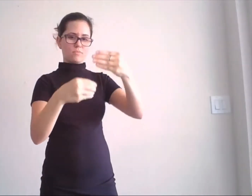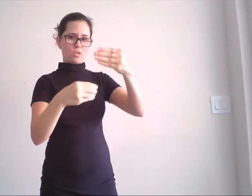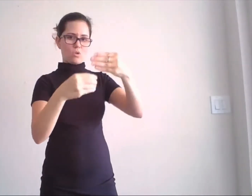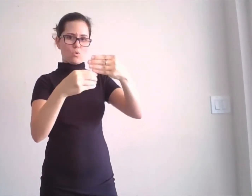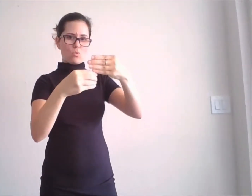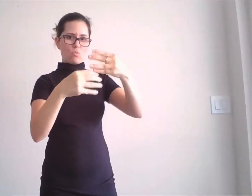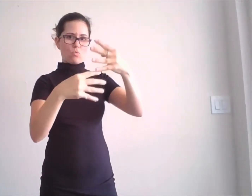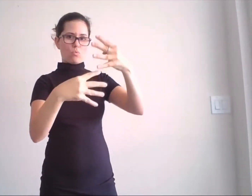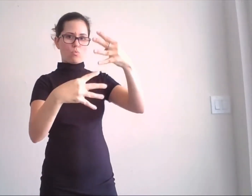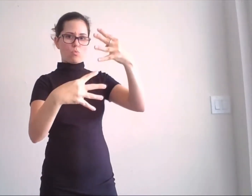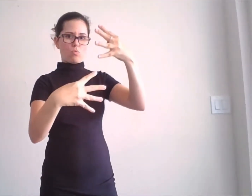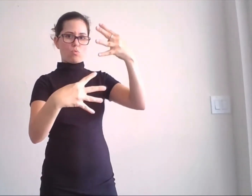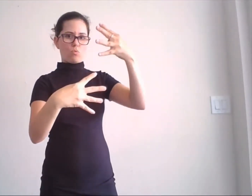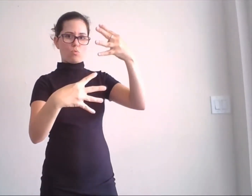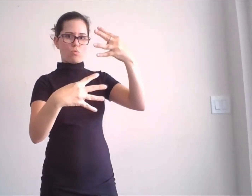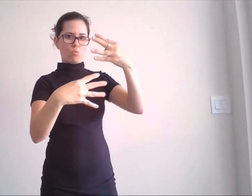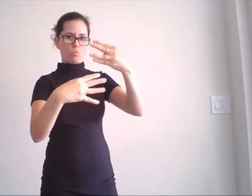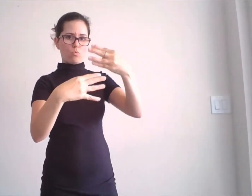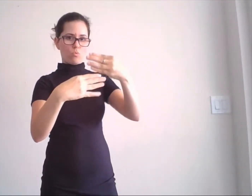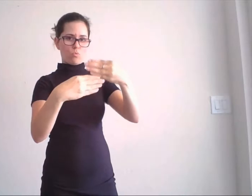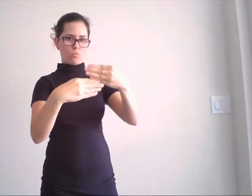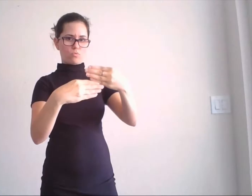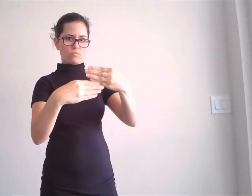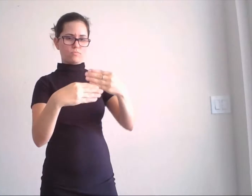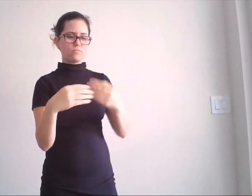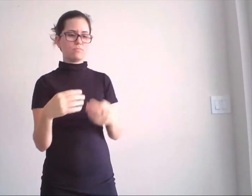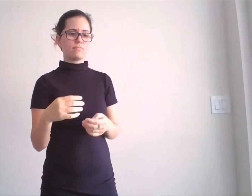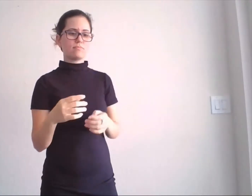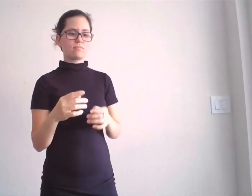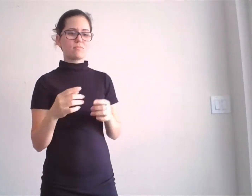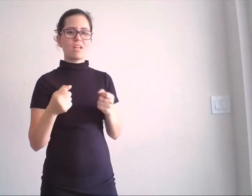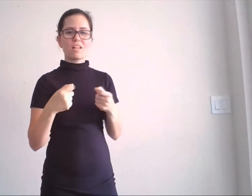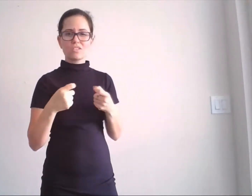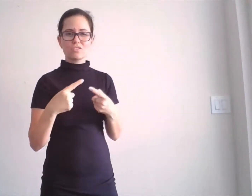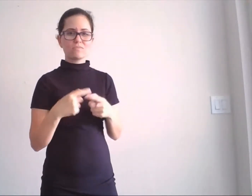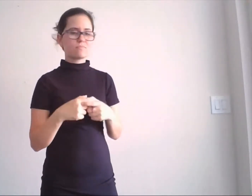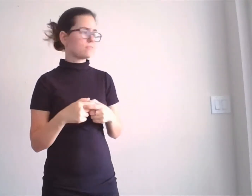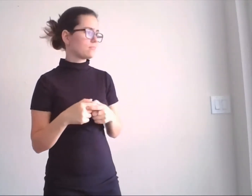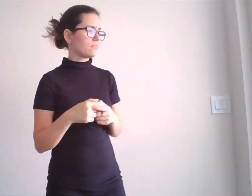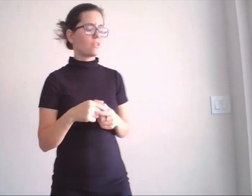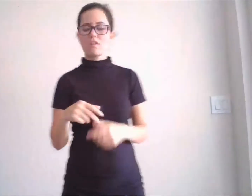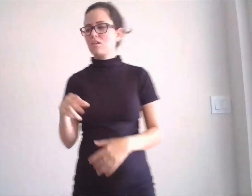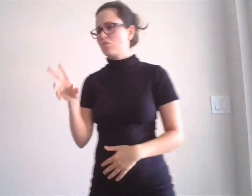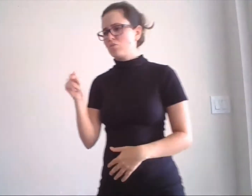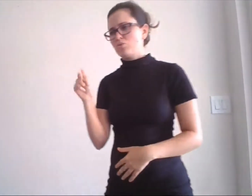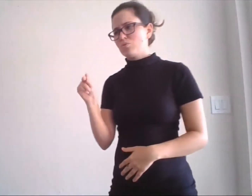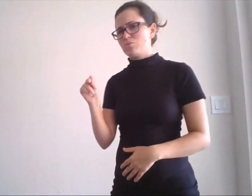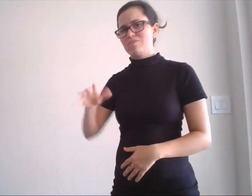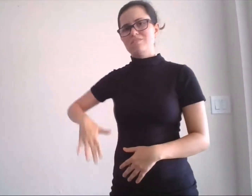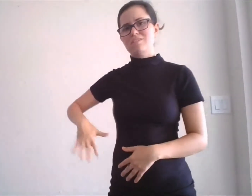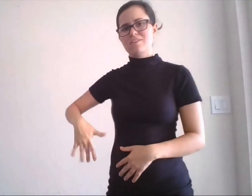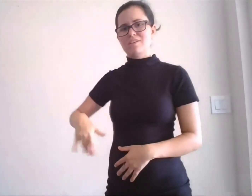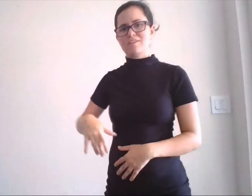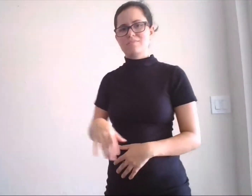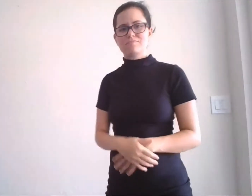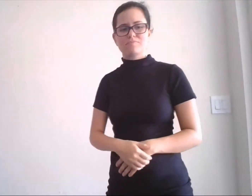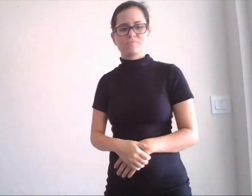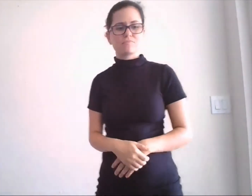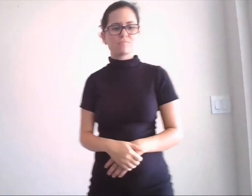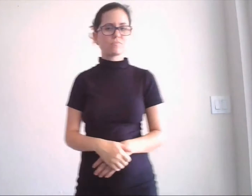man, I don't feel the need to control them with my voice. I can control them with my finger. Well, you want me to tell you what happens when I say, I'm